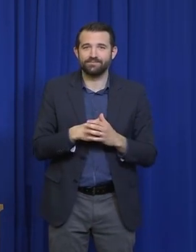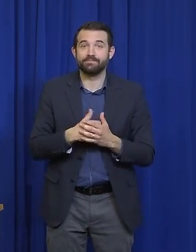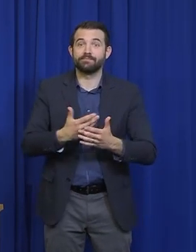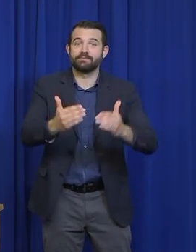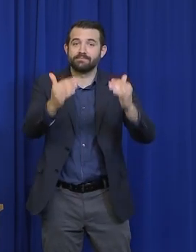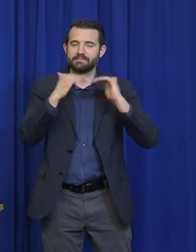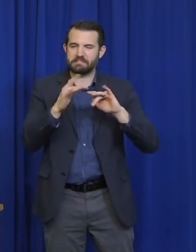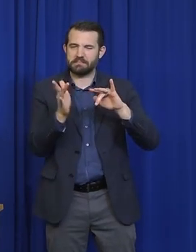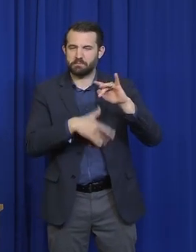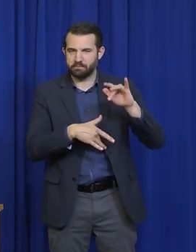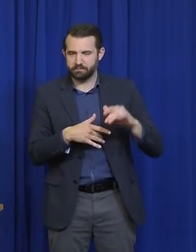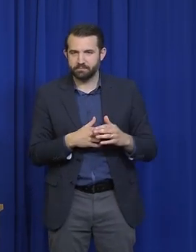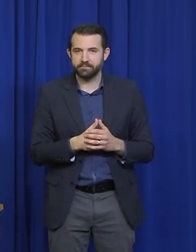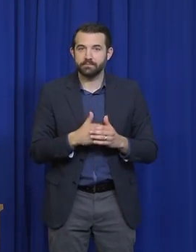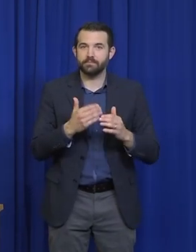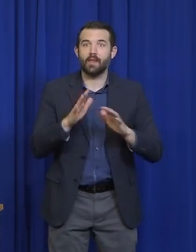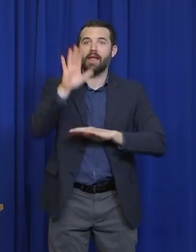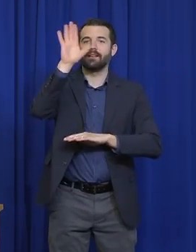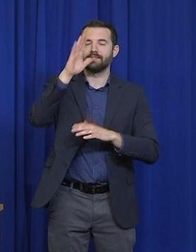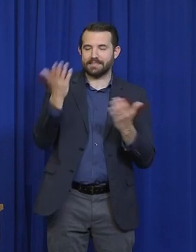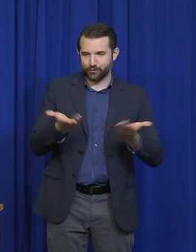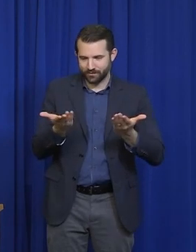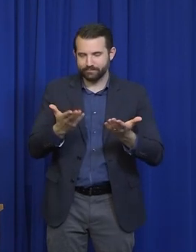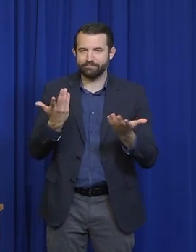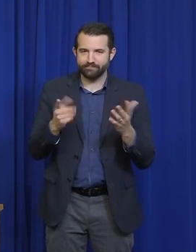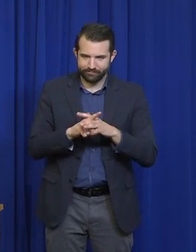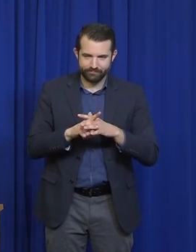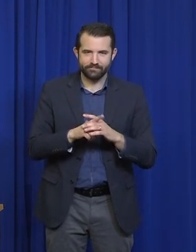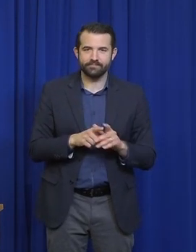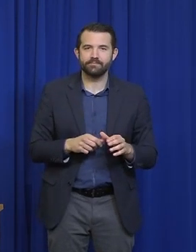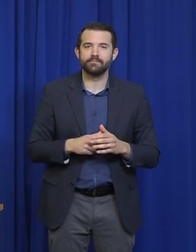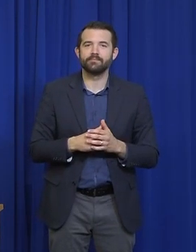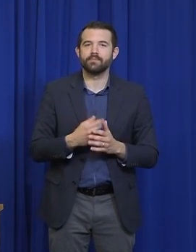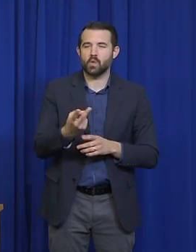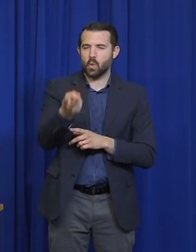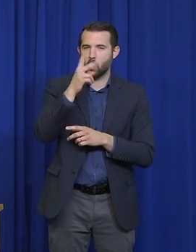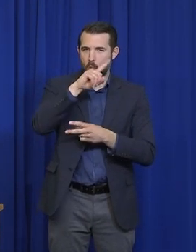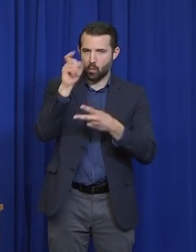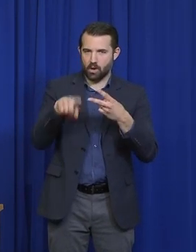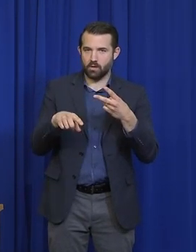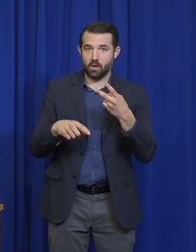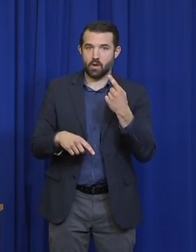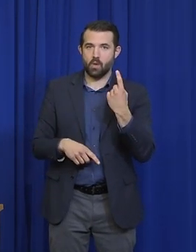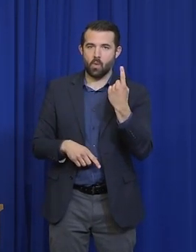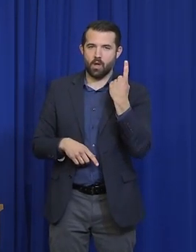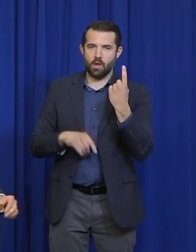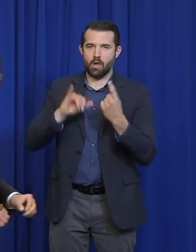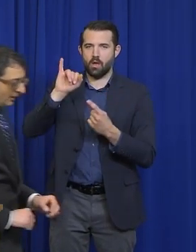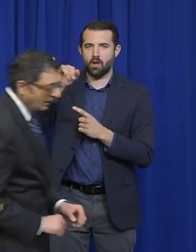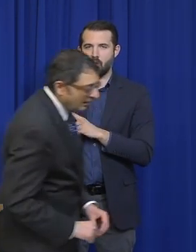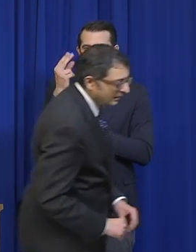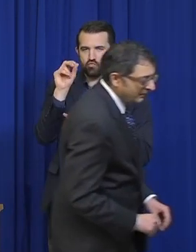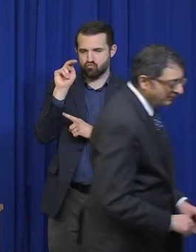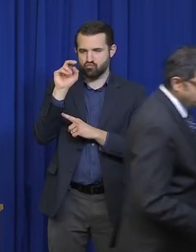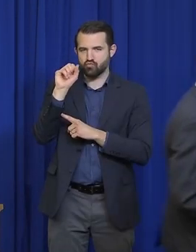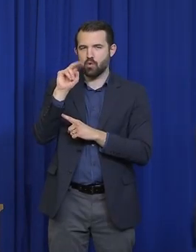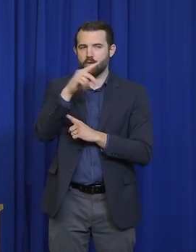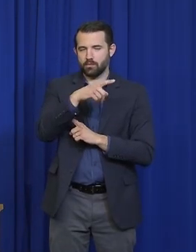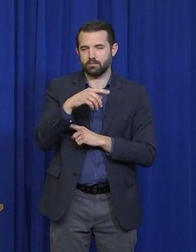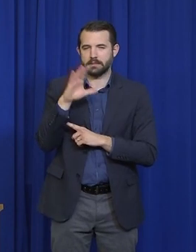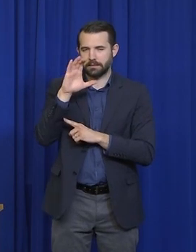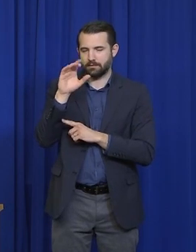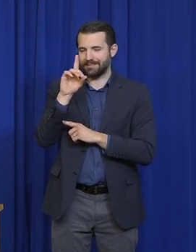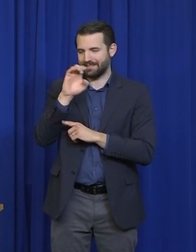notice oh okay great I have two questions one for Commissioner Johnson and one for governor Mills Commissioner Johnson